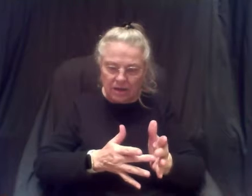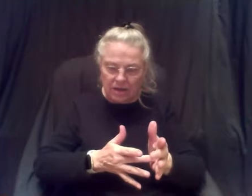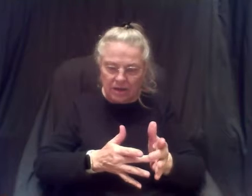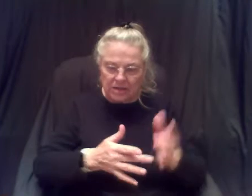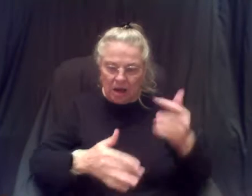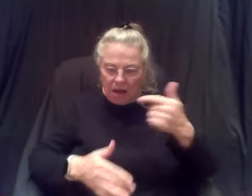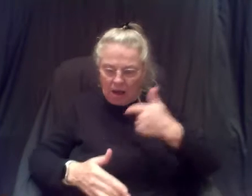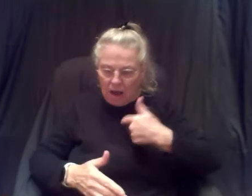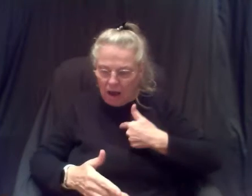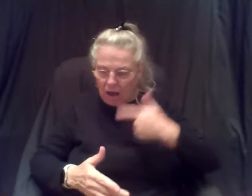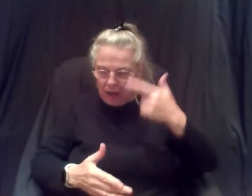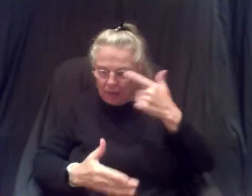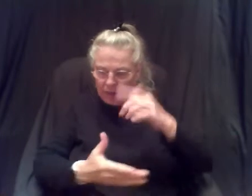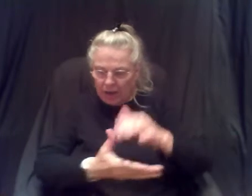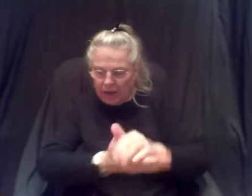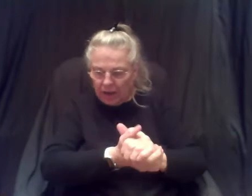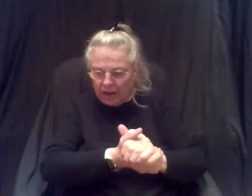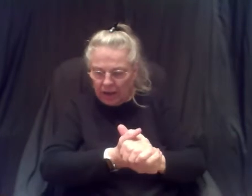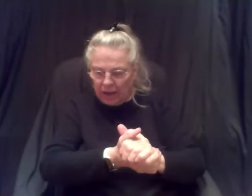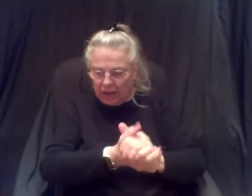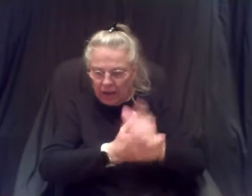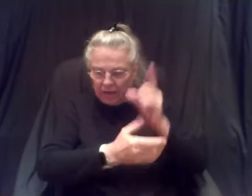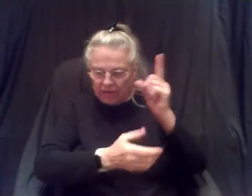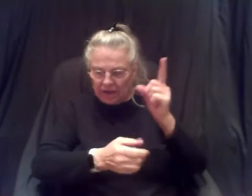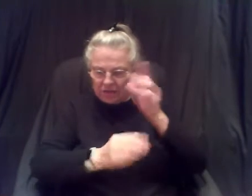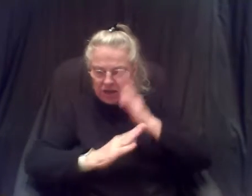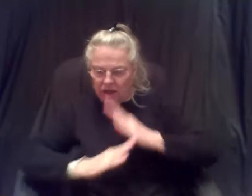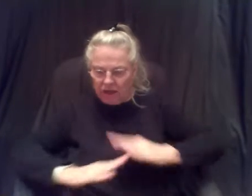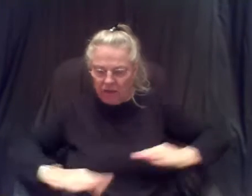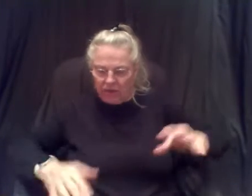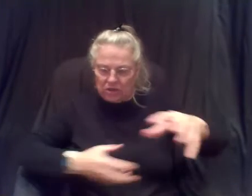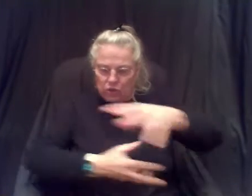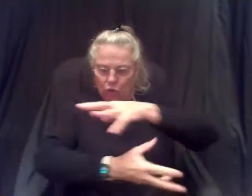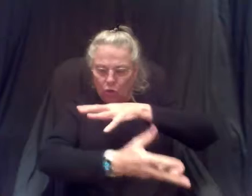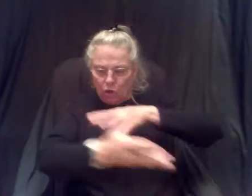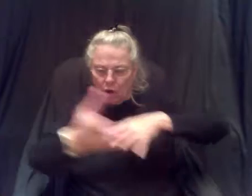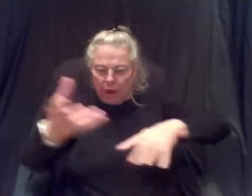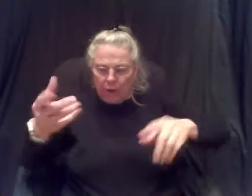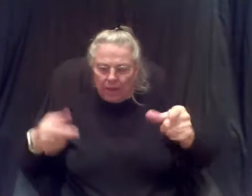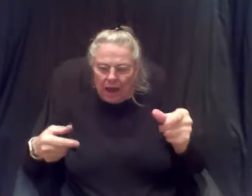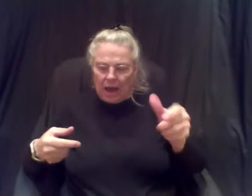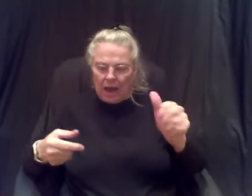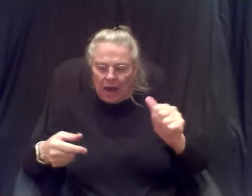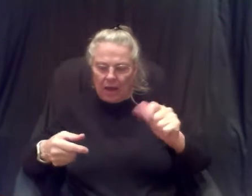Jesus. I believe he's still the storm